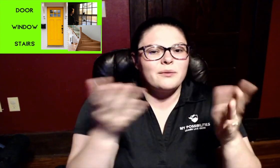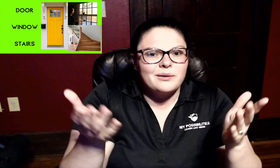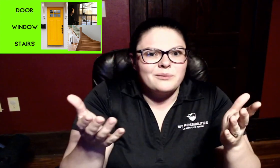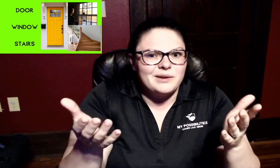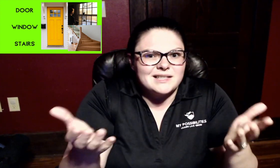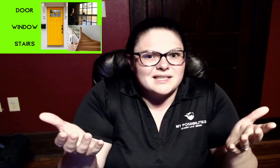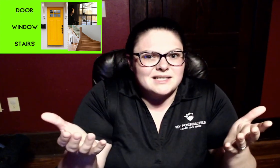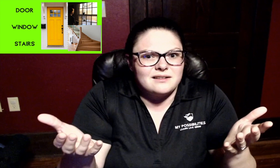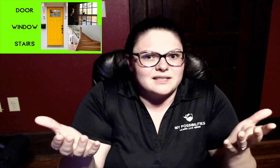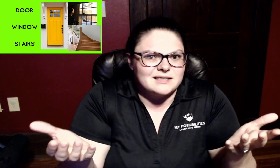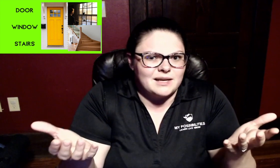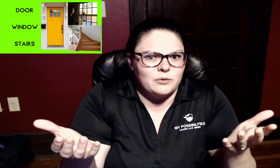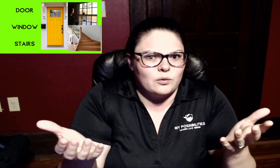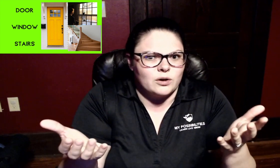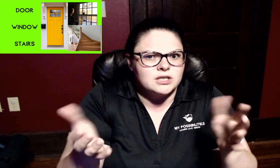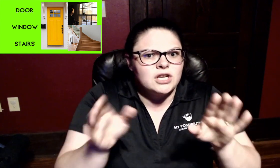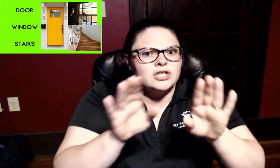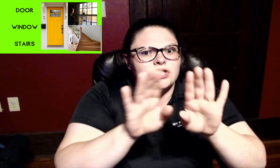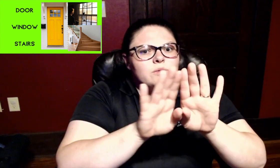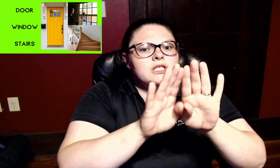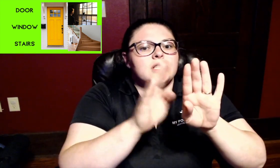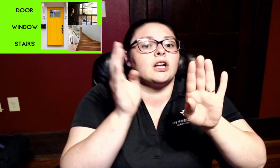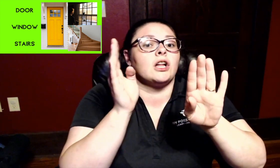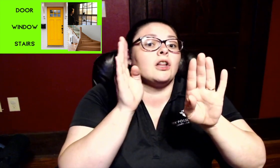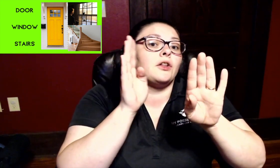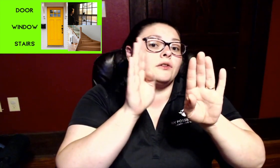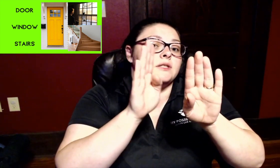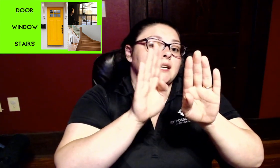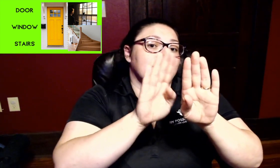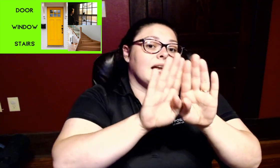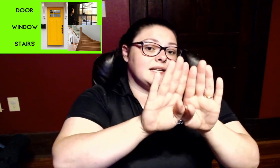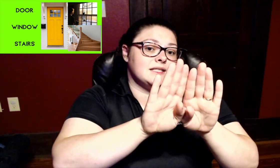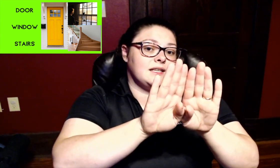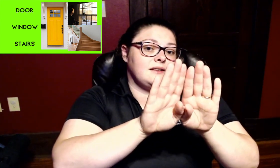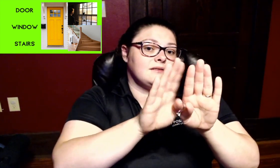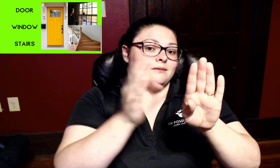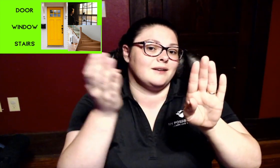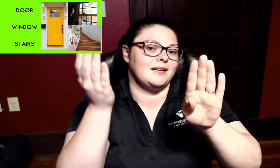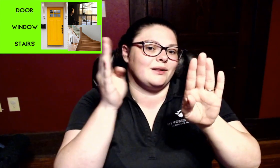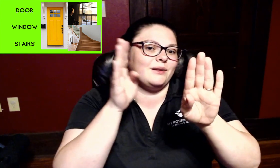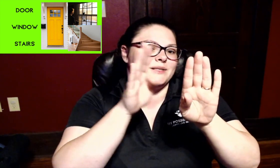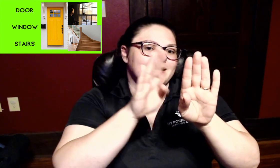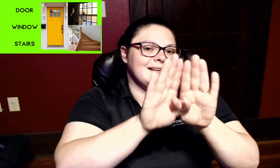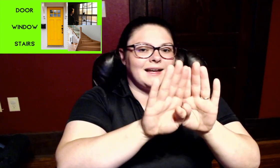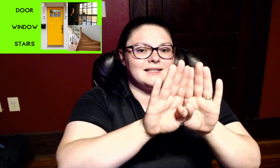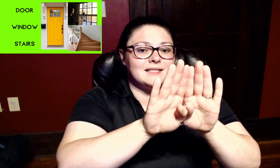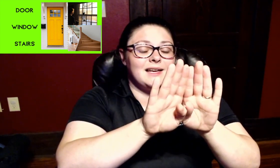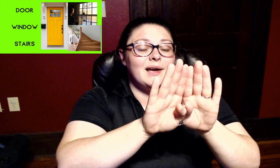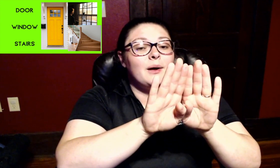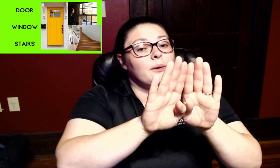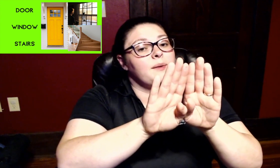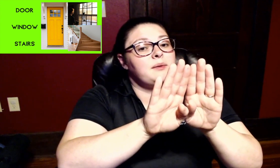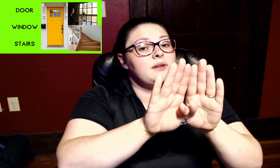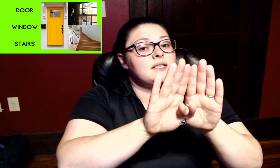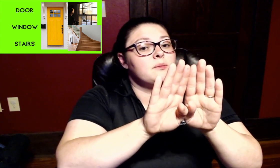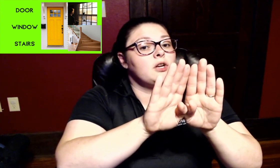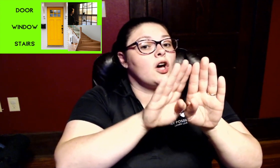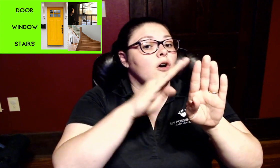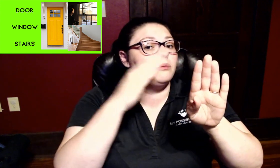don't necessarily slam doors. So we're just going to close it nicely, right? Close it nicely. Or maybe you need someone to open the